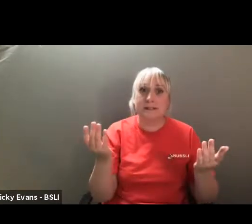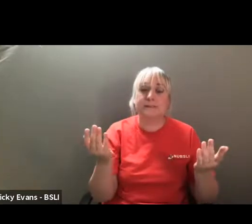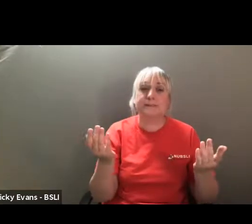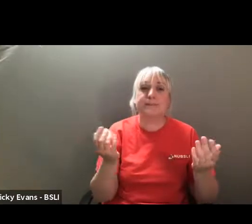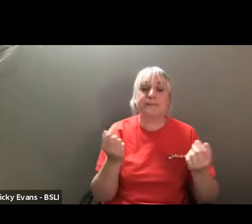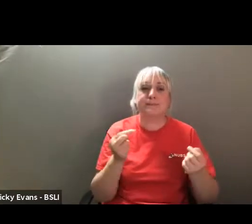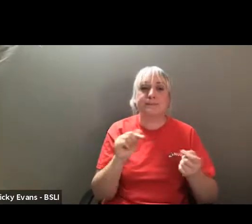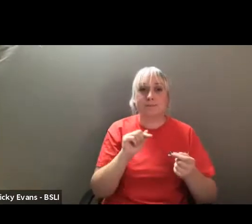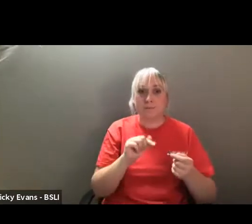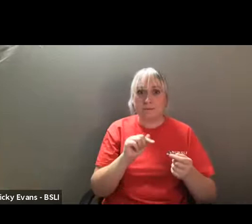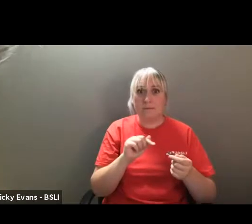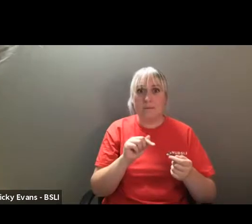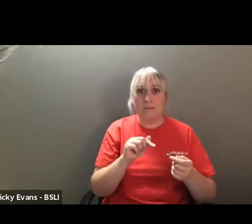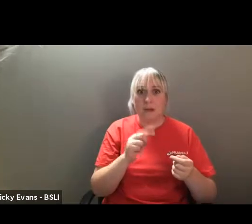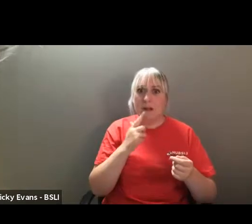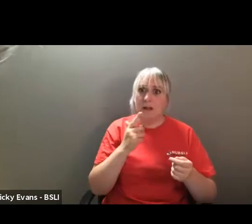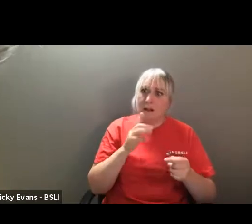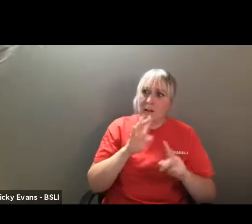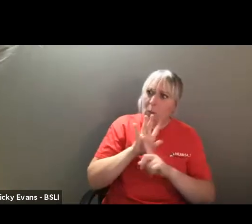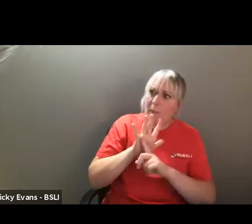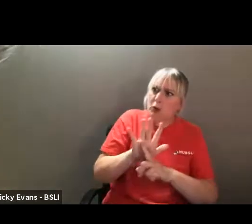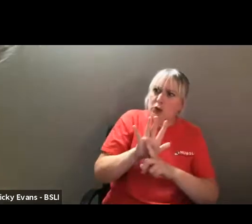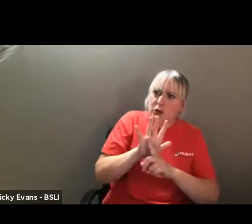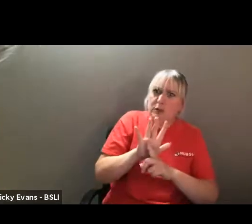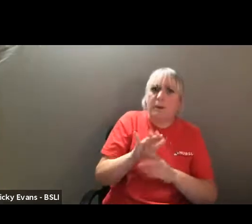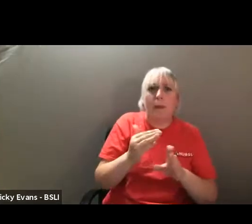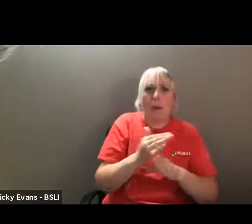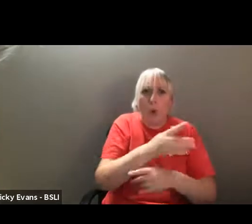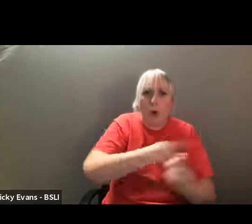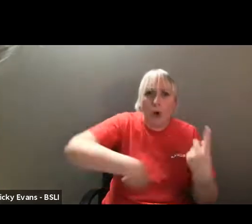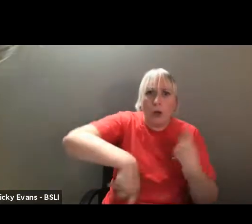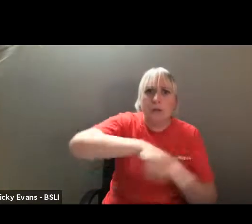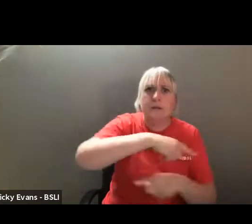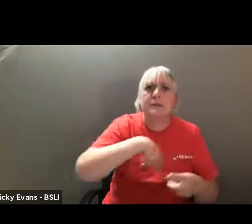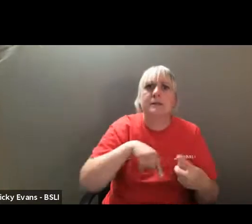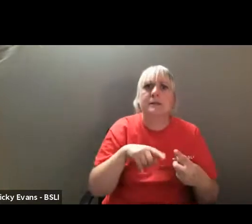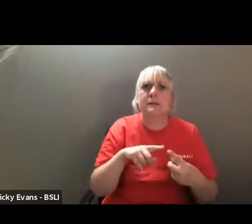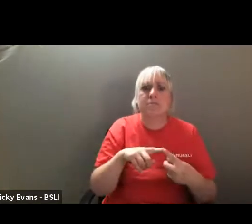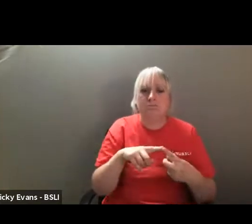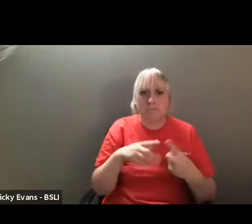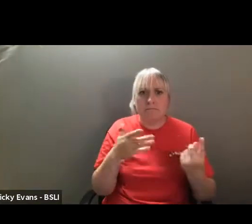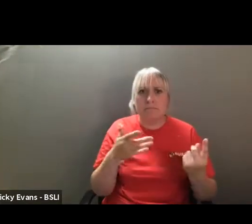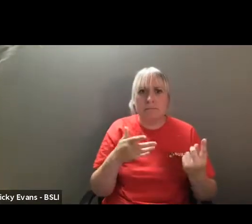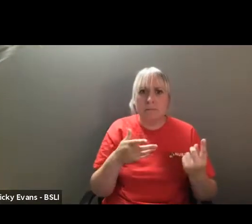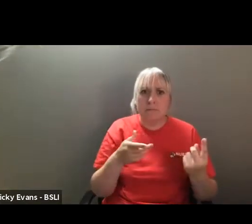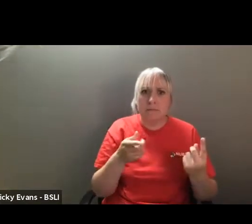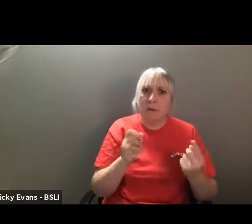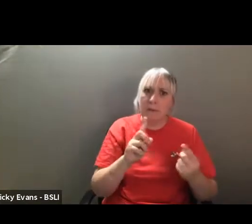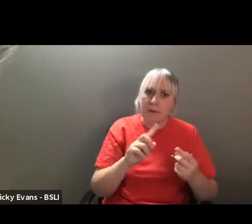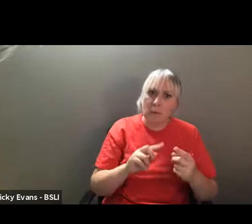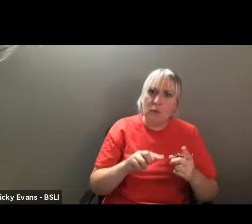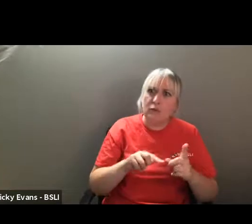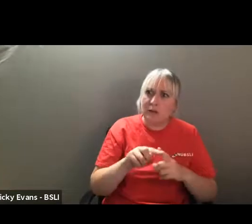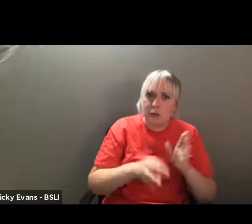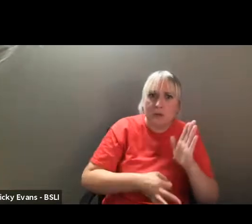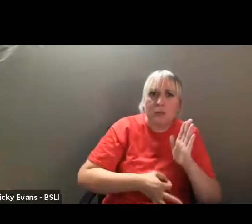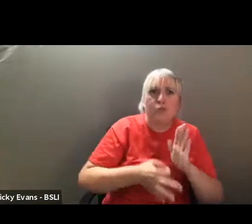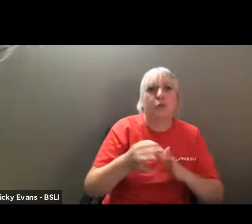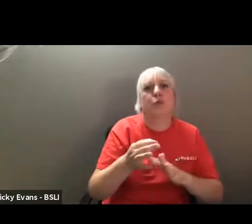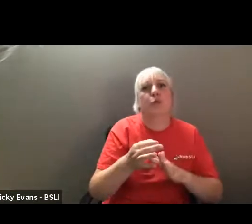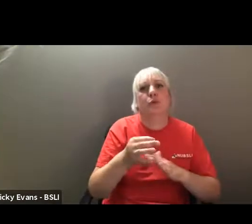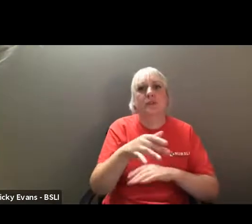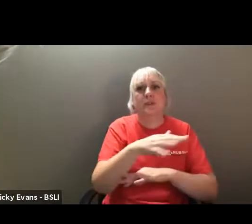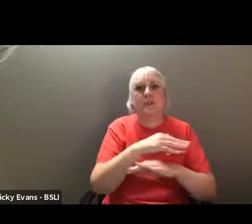by workers and by people who are organizing around increasing social assistance